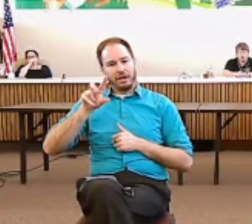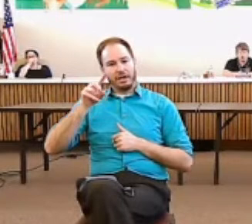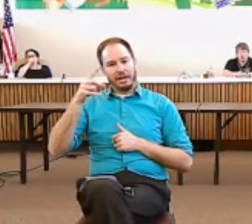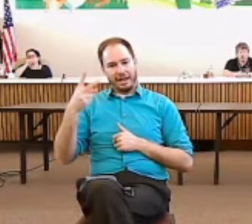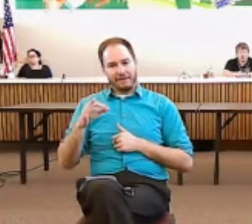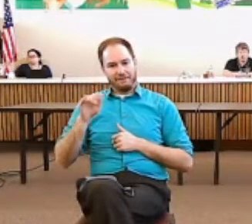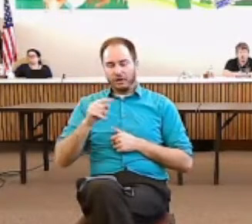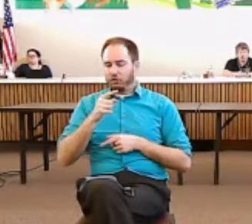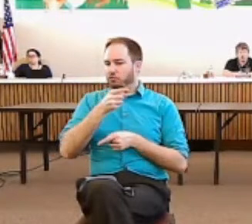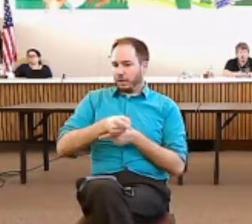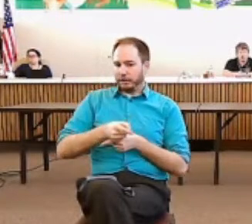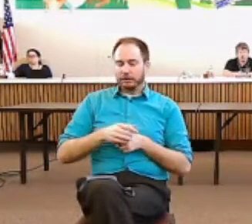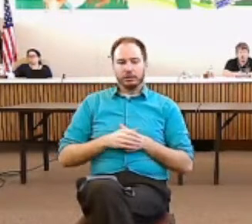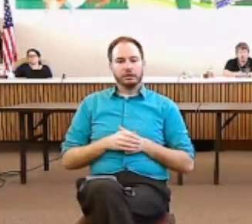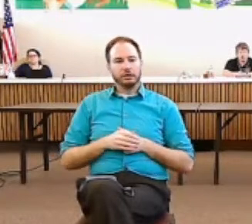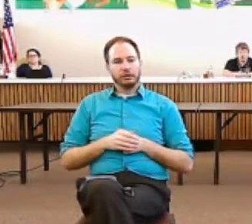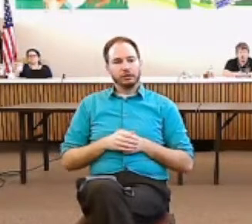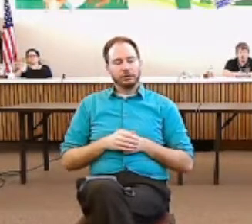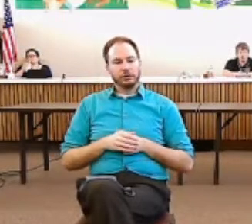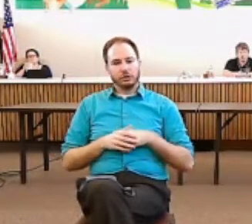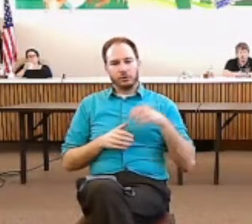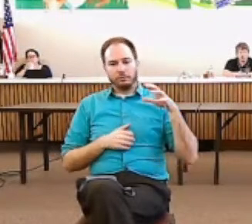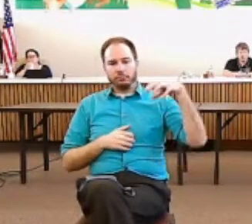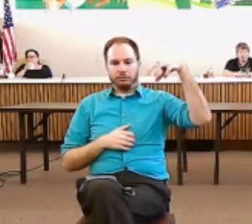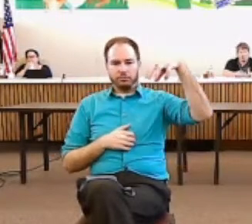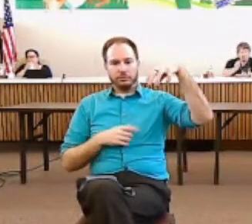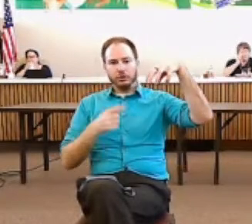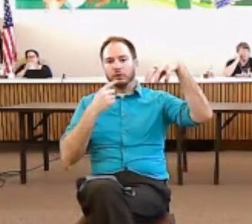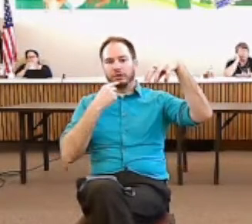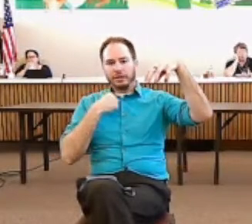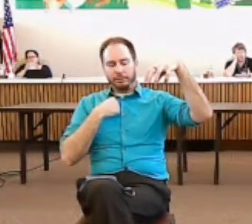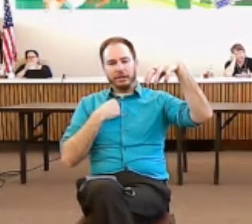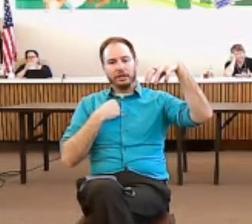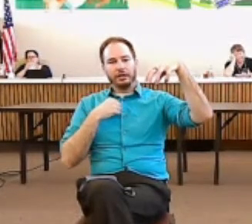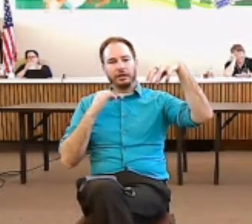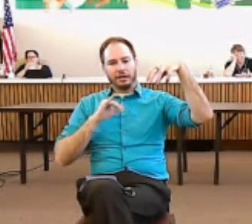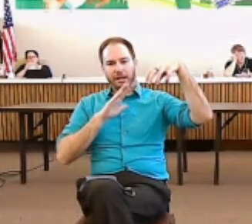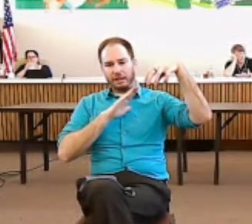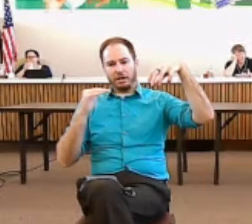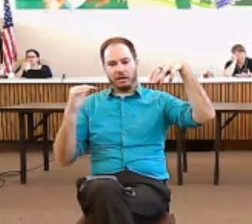feet. Right. Okay, but you're talking